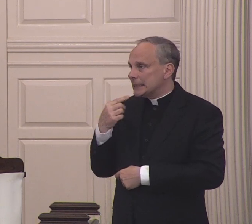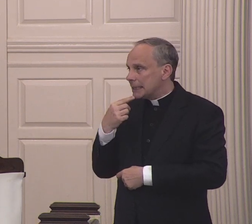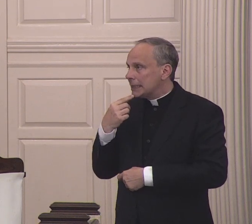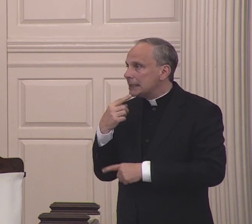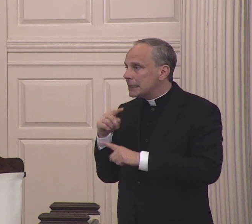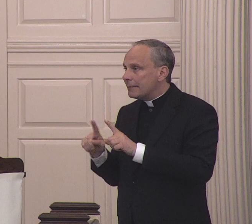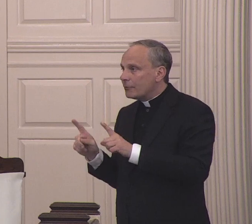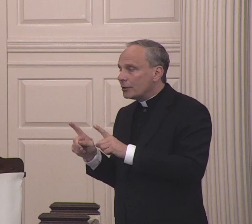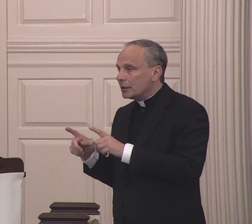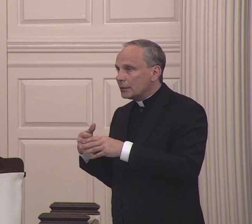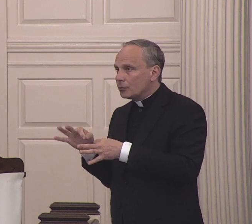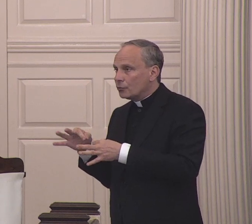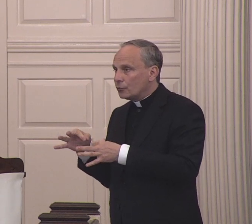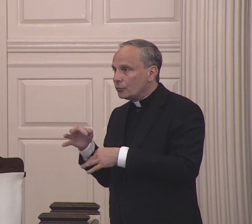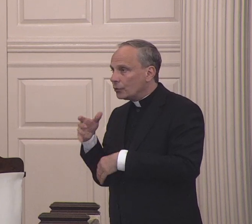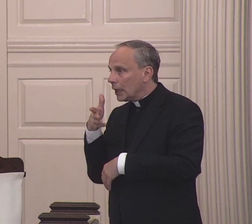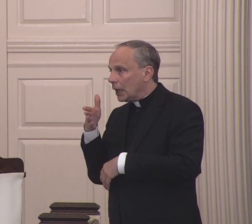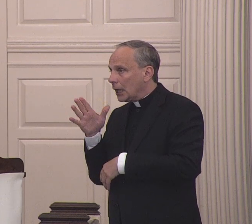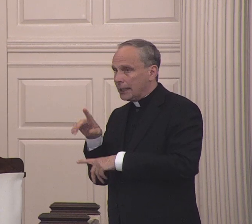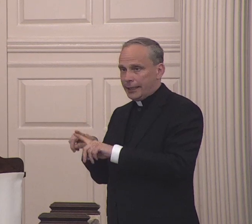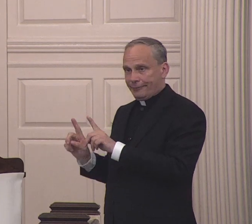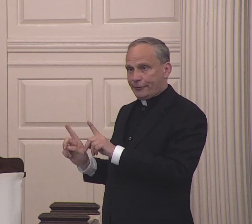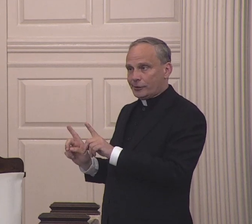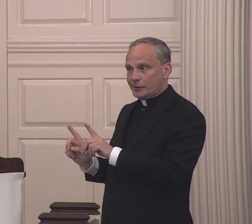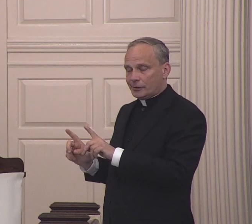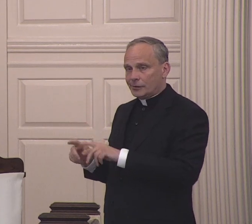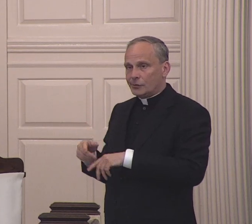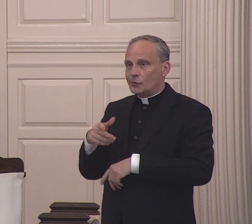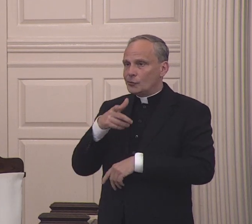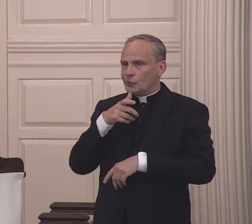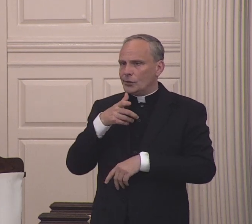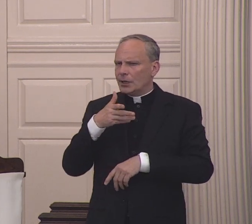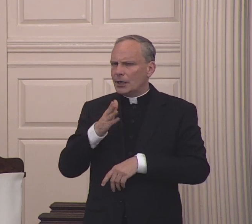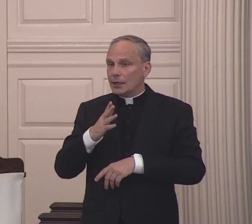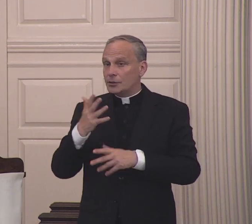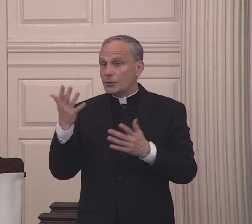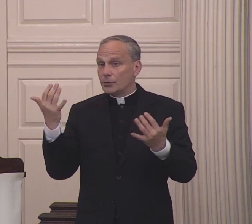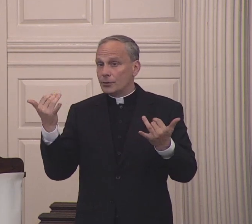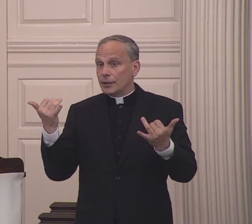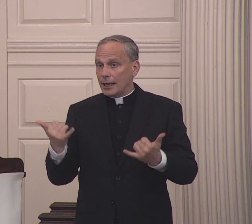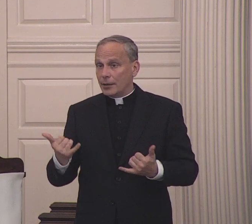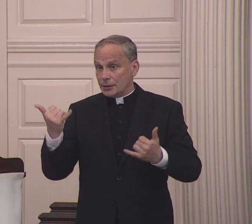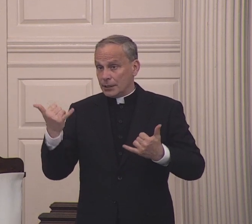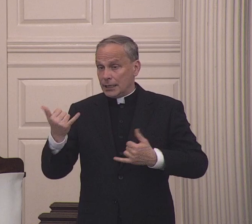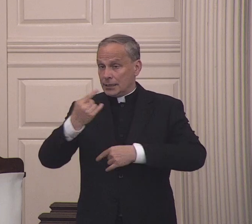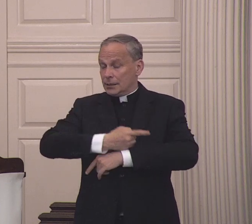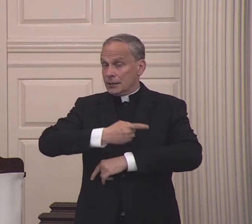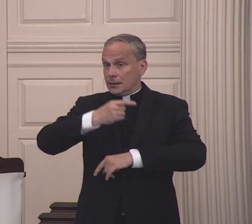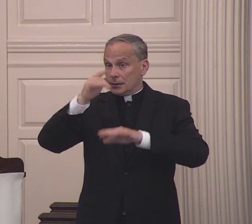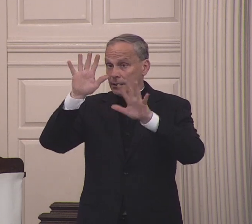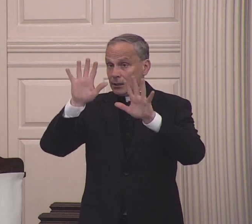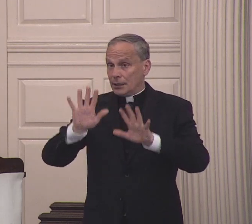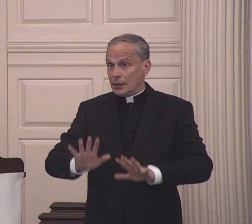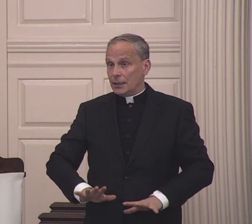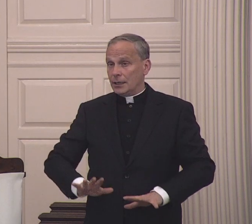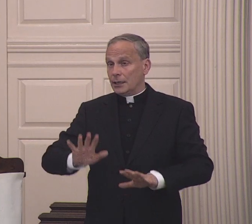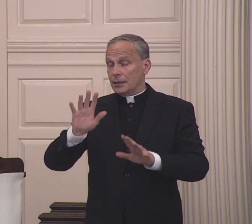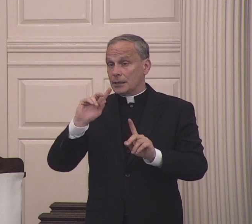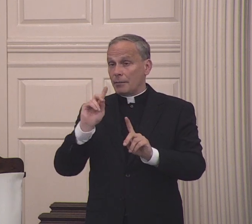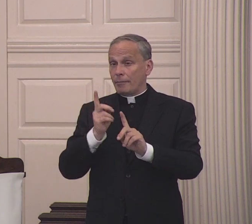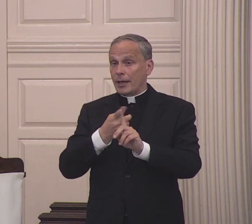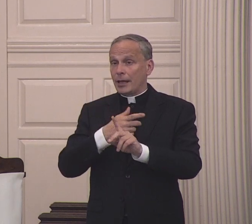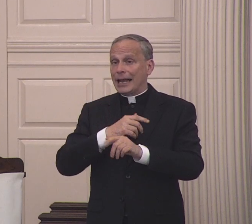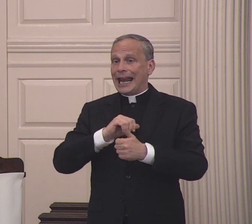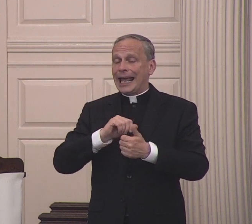Our explanation about God is different. And so this Sunday is dedicated to explaining the